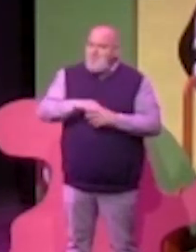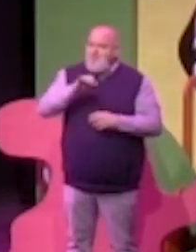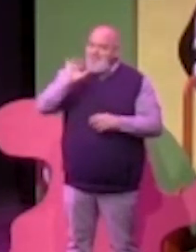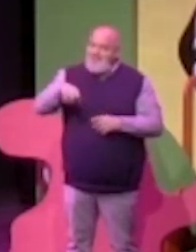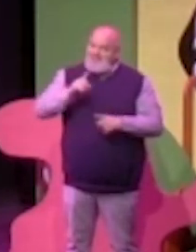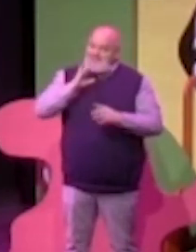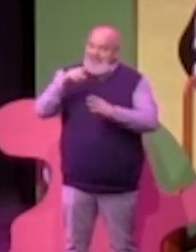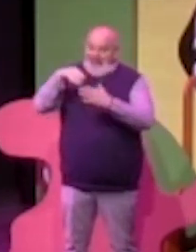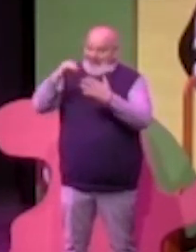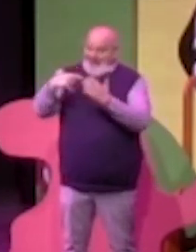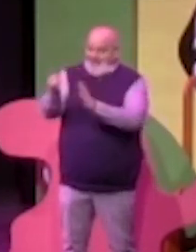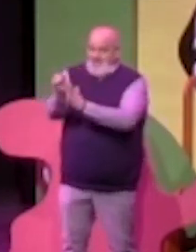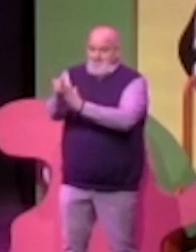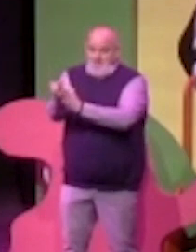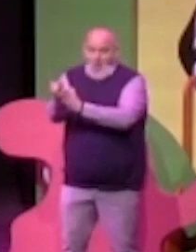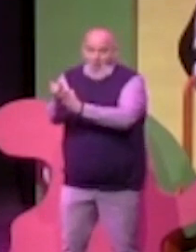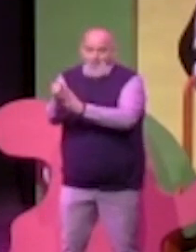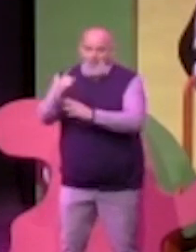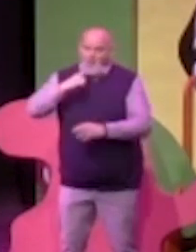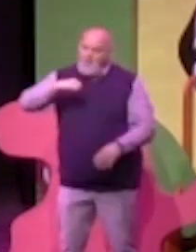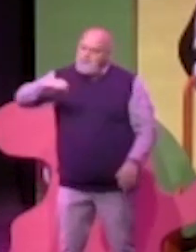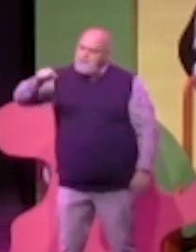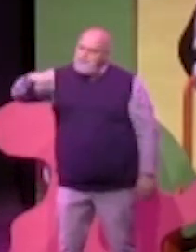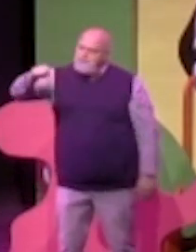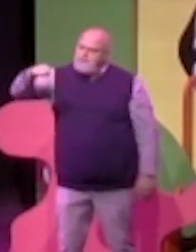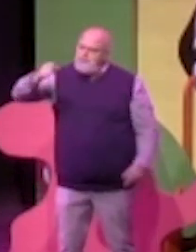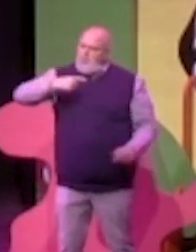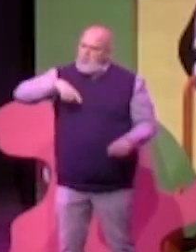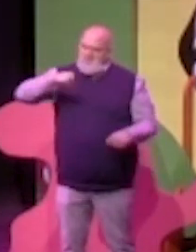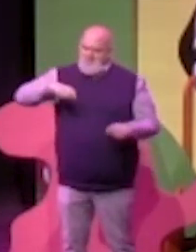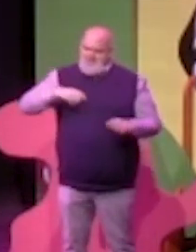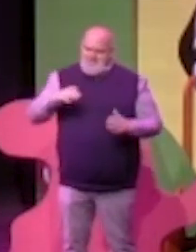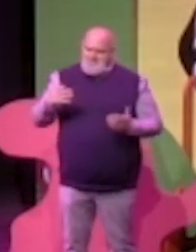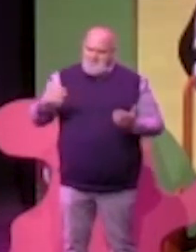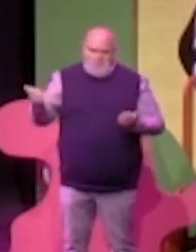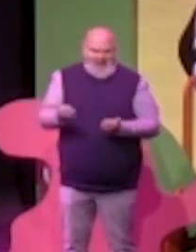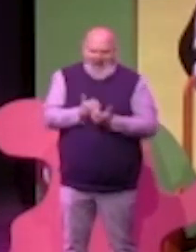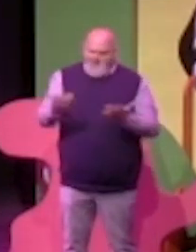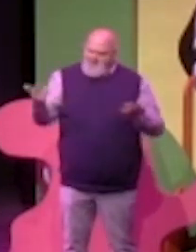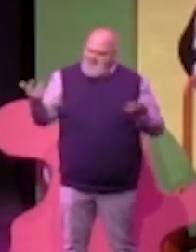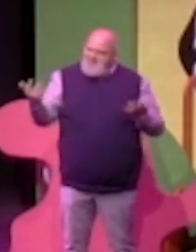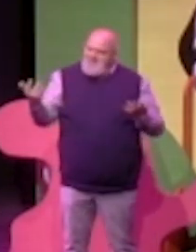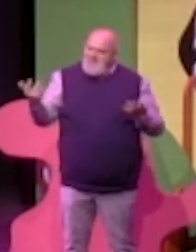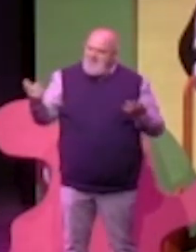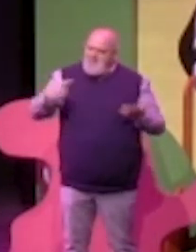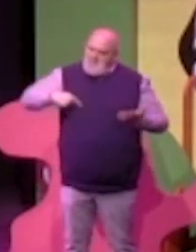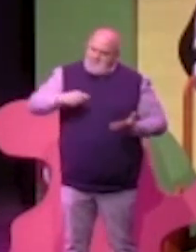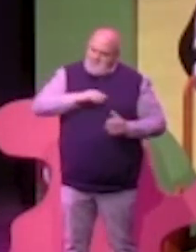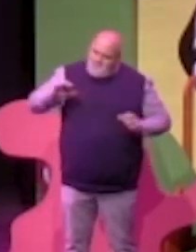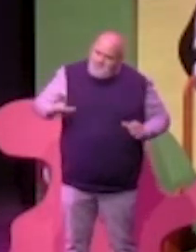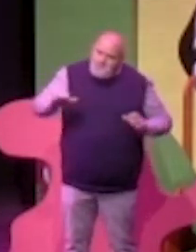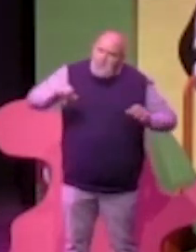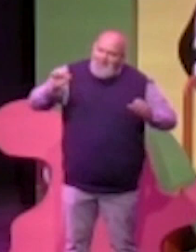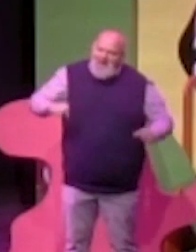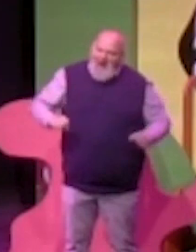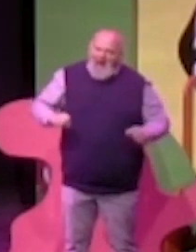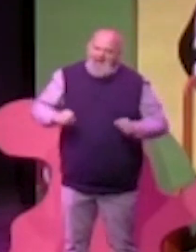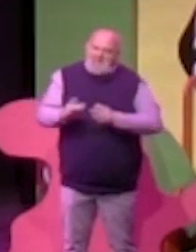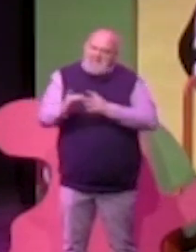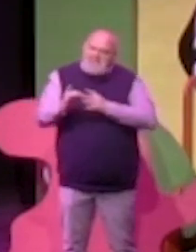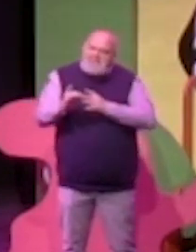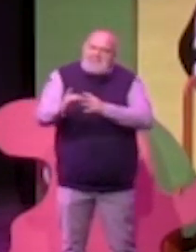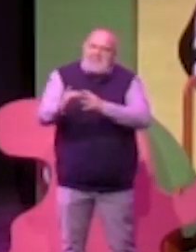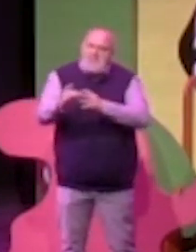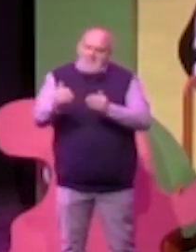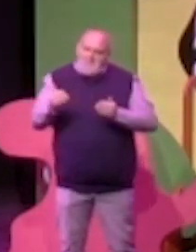like the moment where it was like, yes, we have to do everything we can to move us forward in a moment